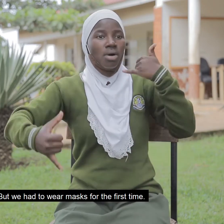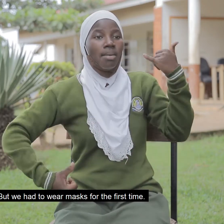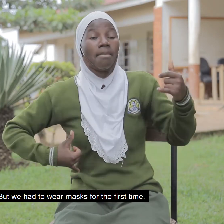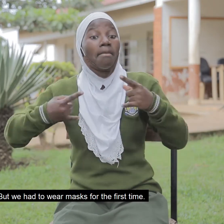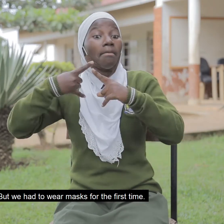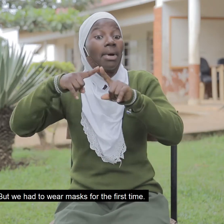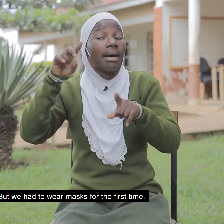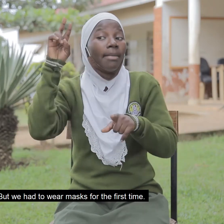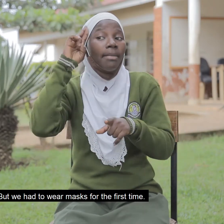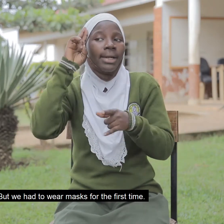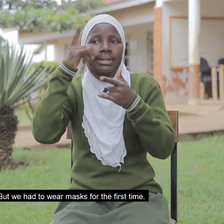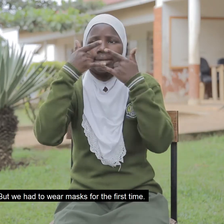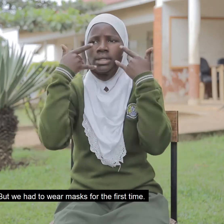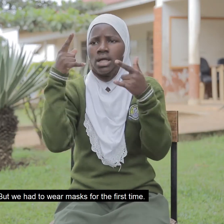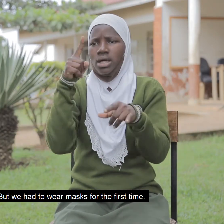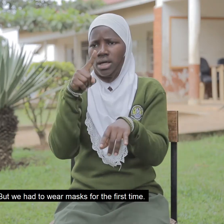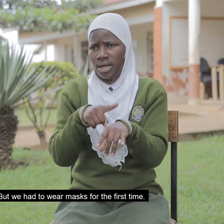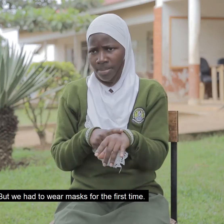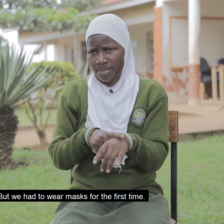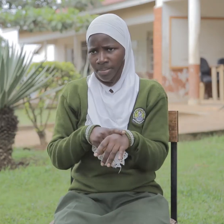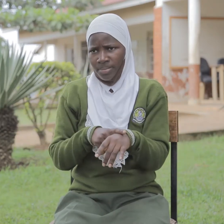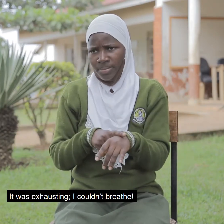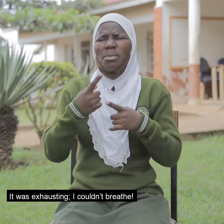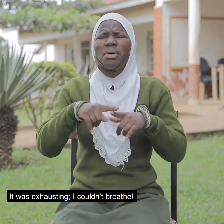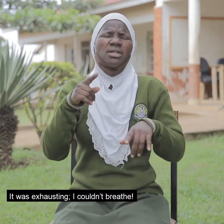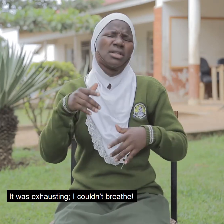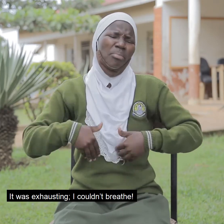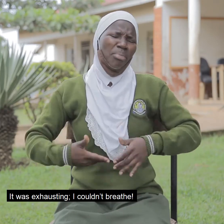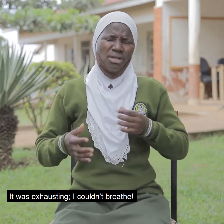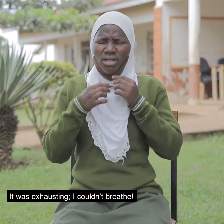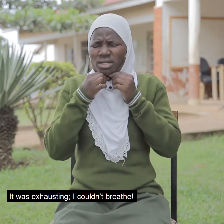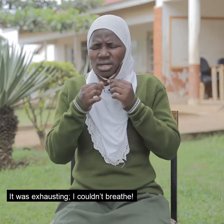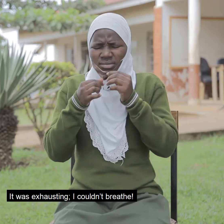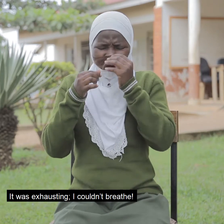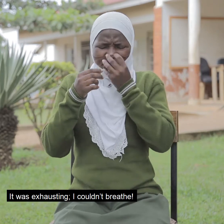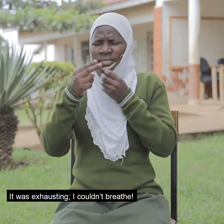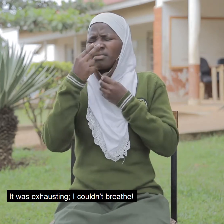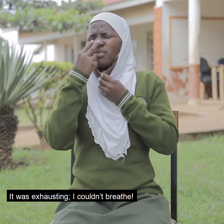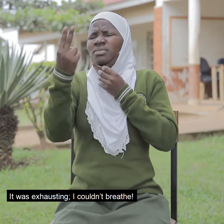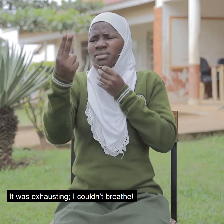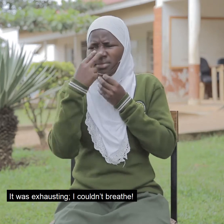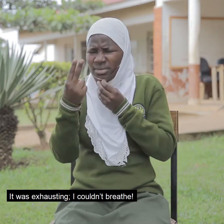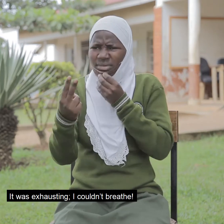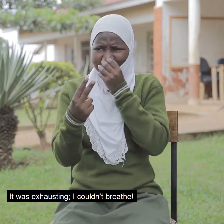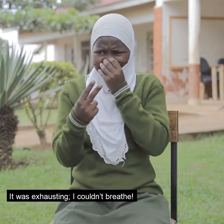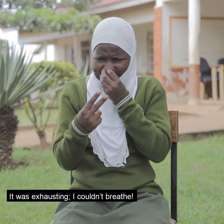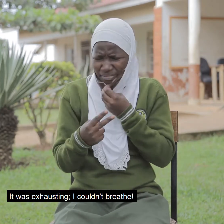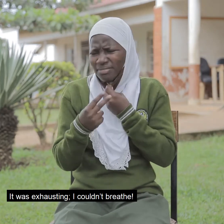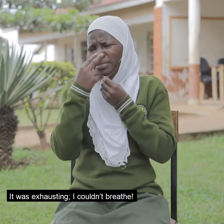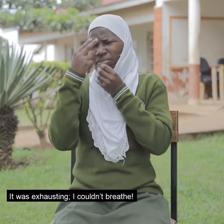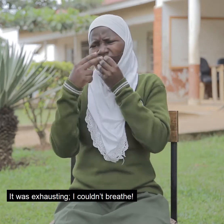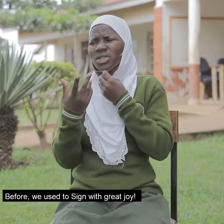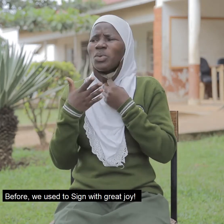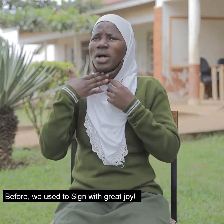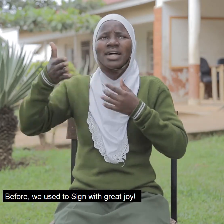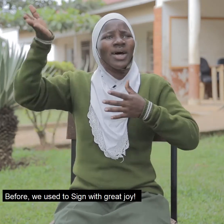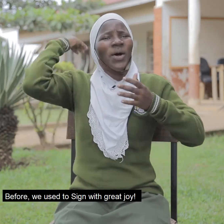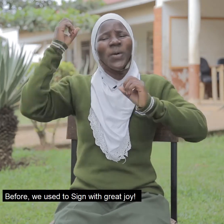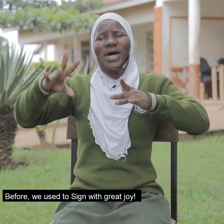had to wear masks for the first time. It was exhausting. I couldn't breathe. We used to sign